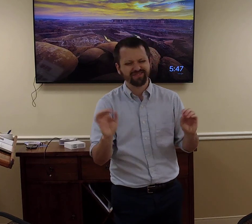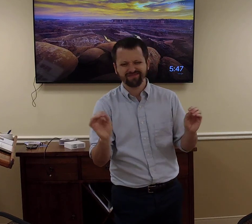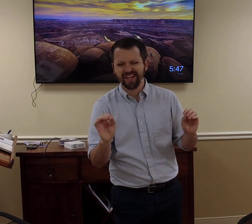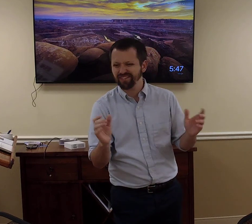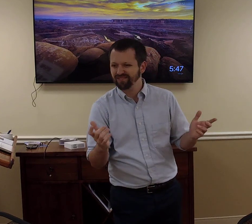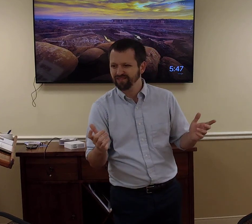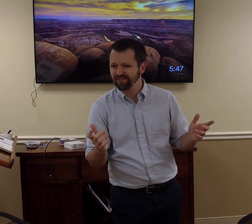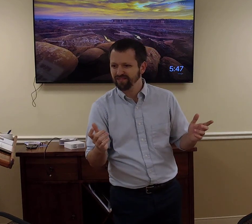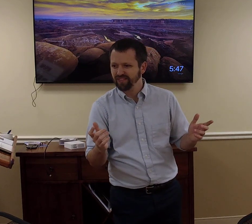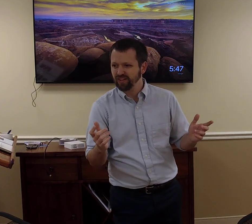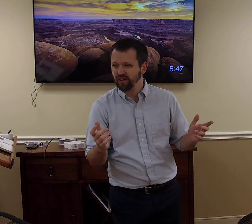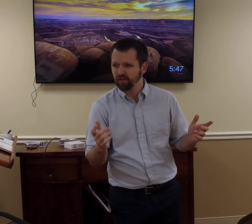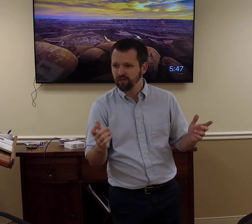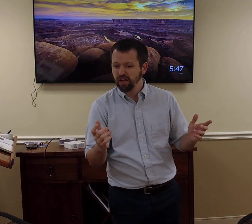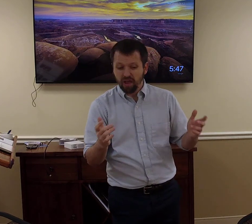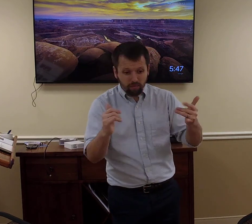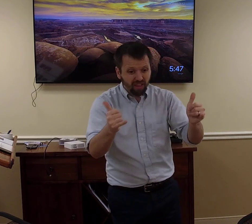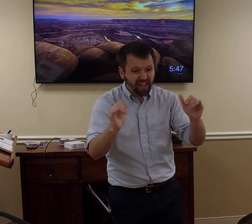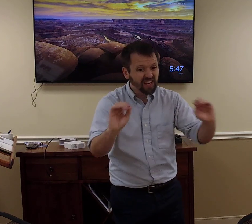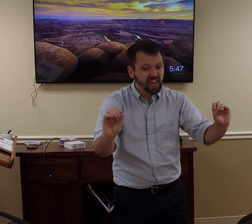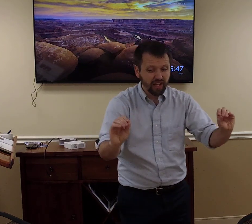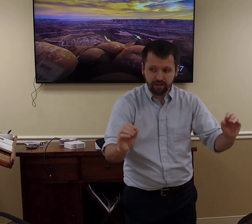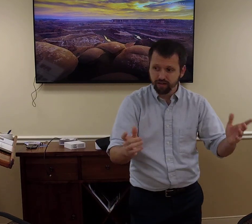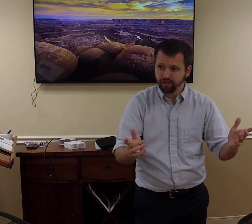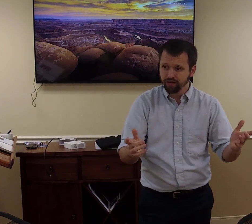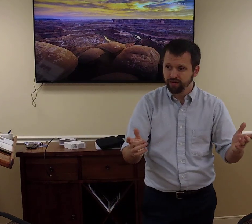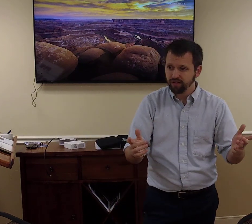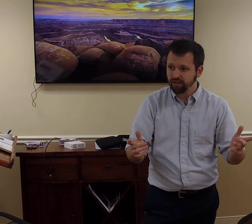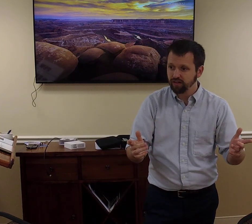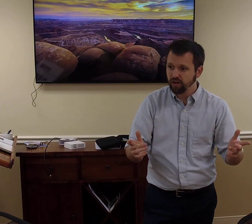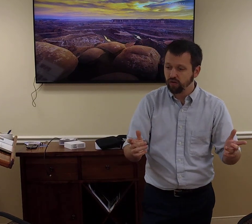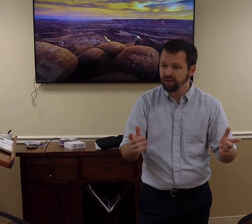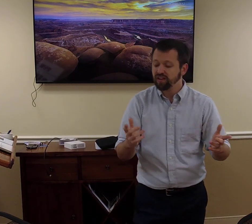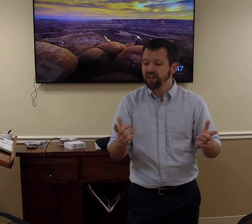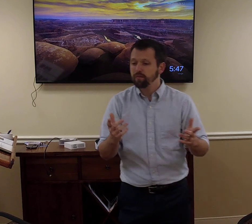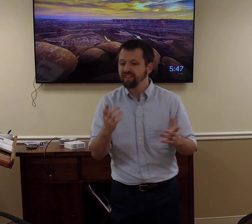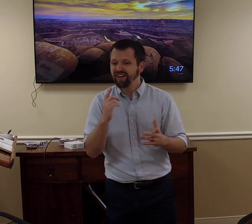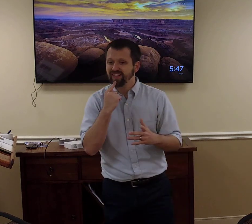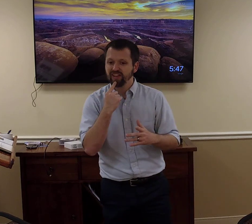none. Play none. It means that it's serious.